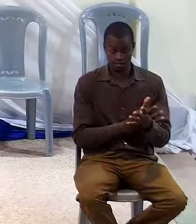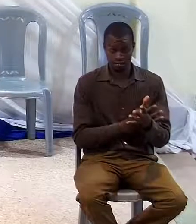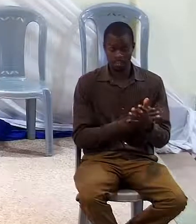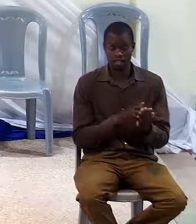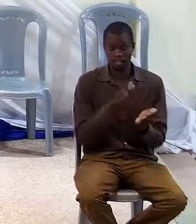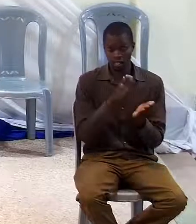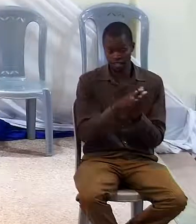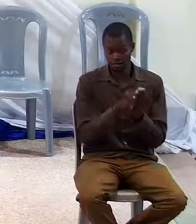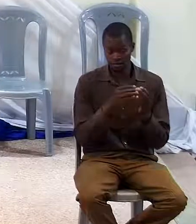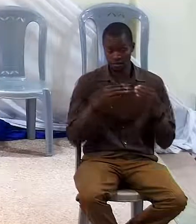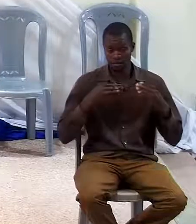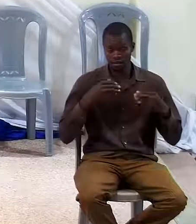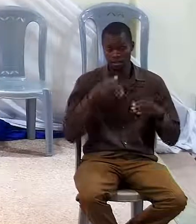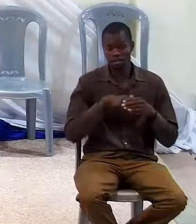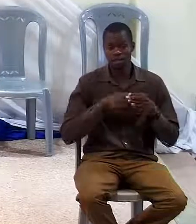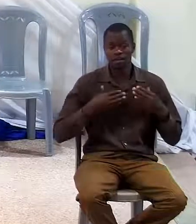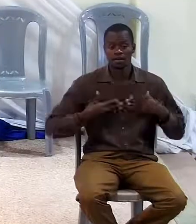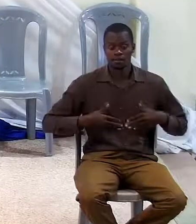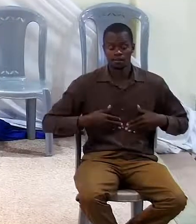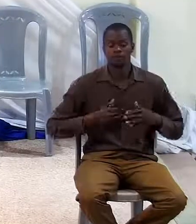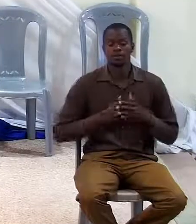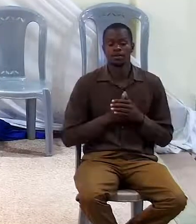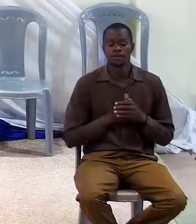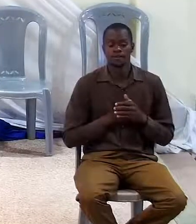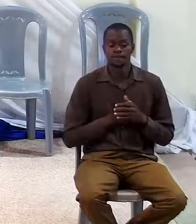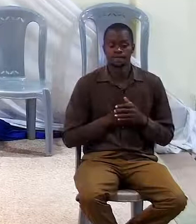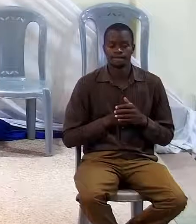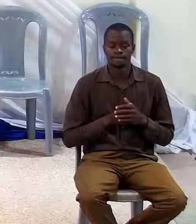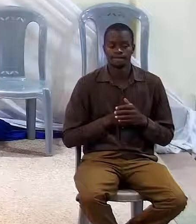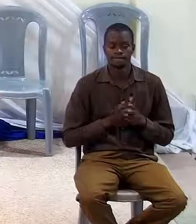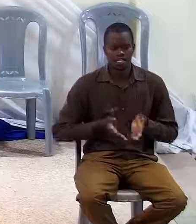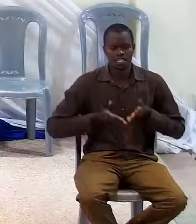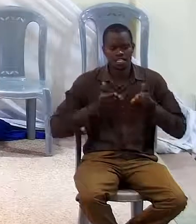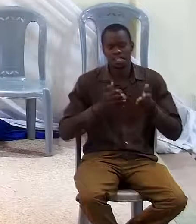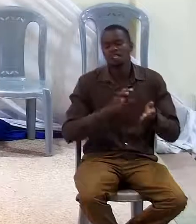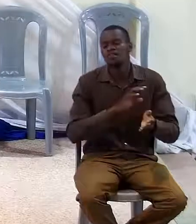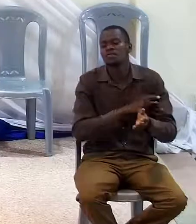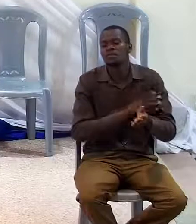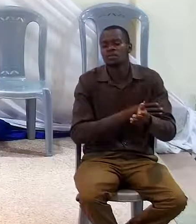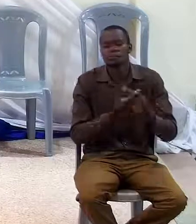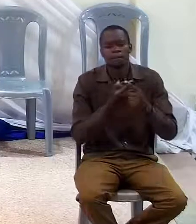energy. But the body just needs a bit of that.